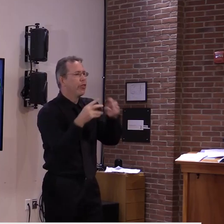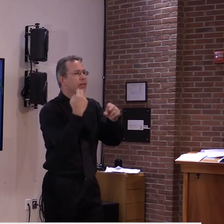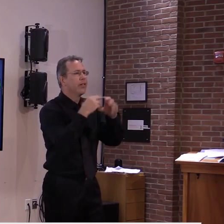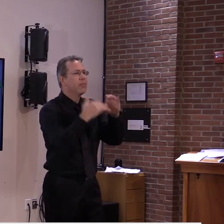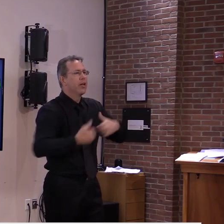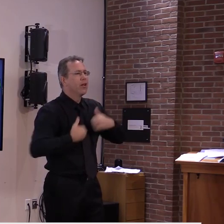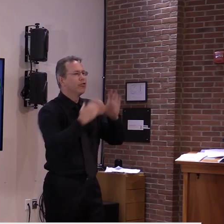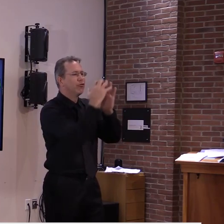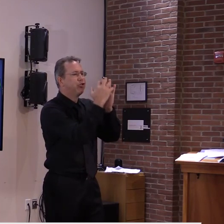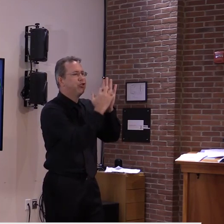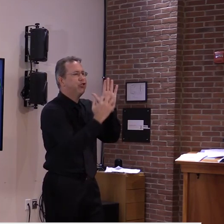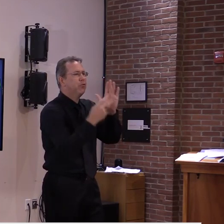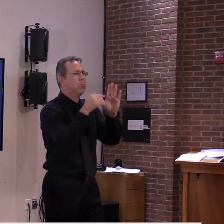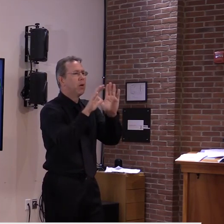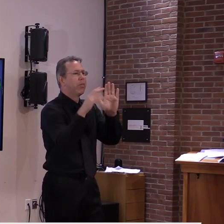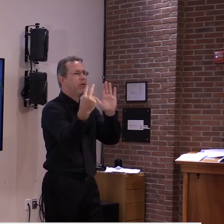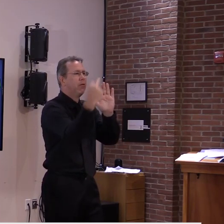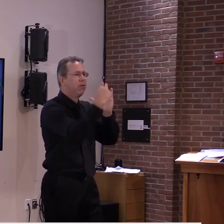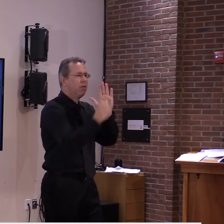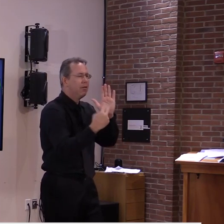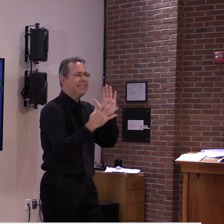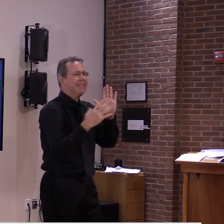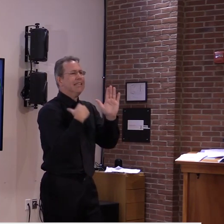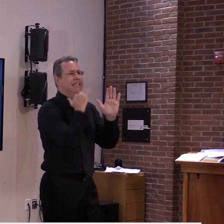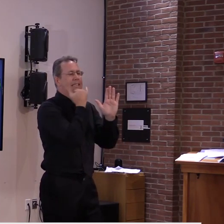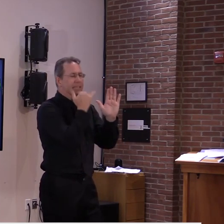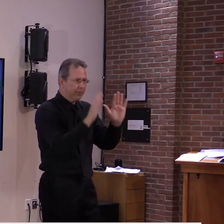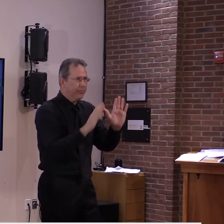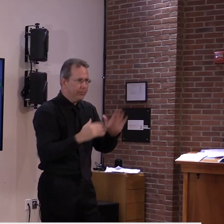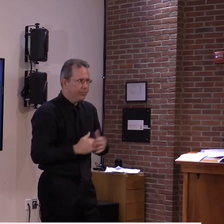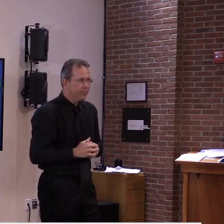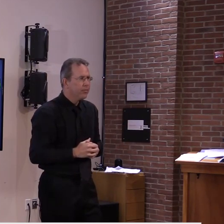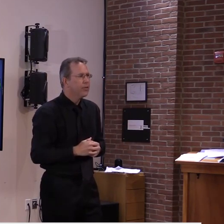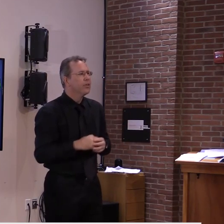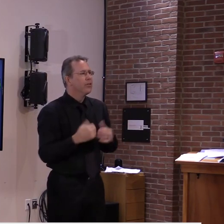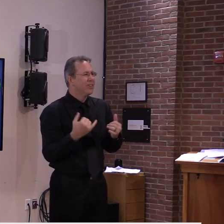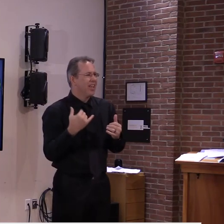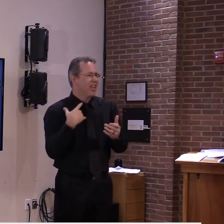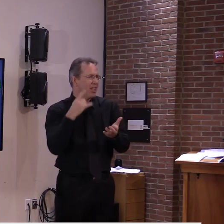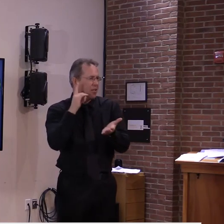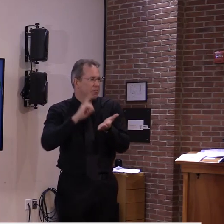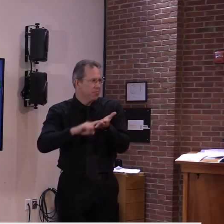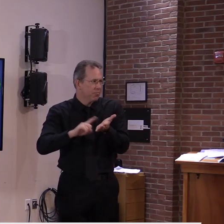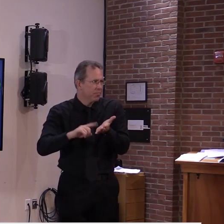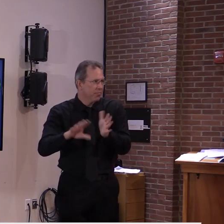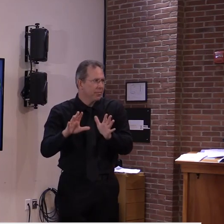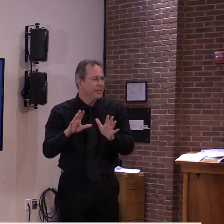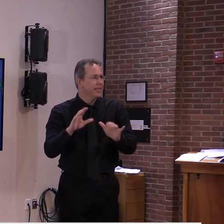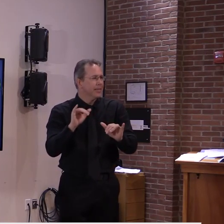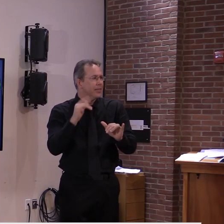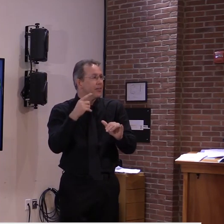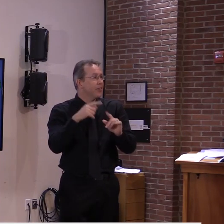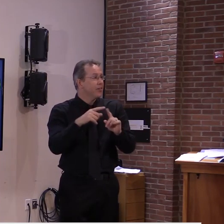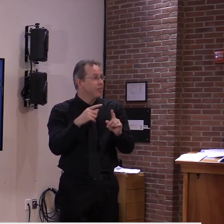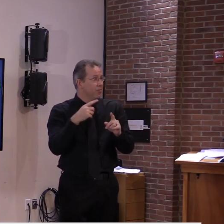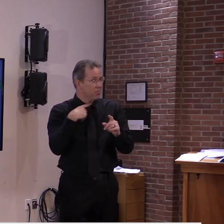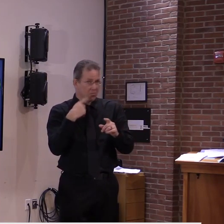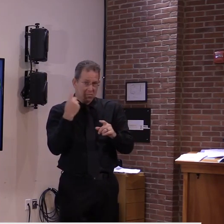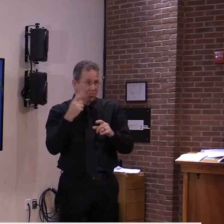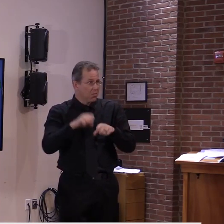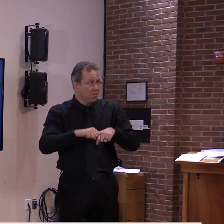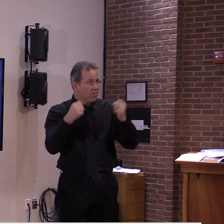names. We're looking into that right now to see if in fact that is a violation of HIPAA. We have my